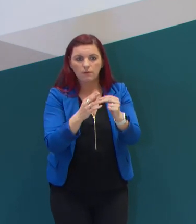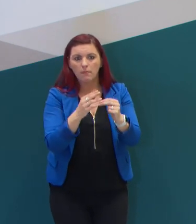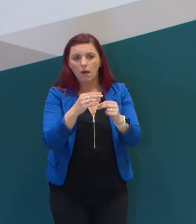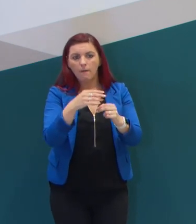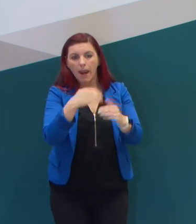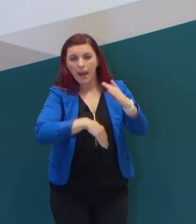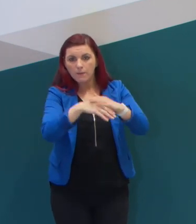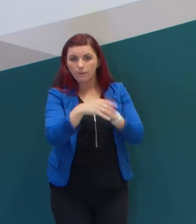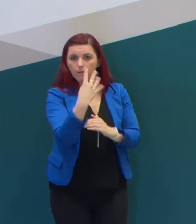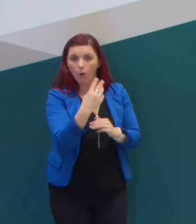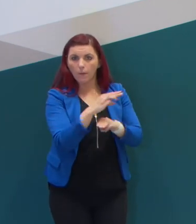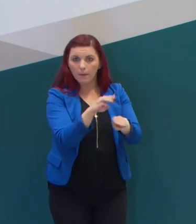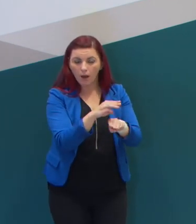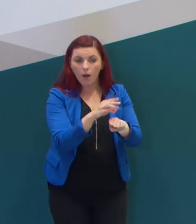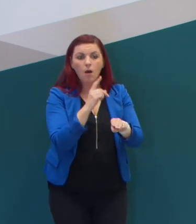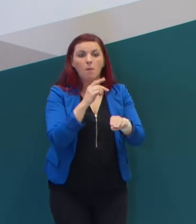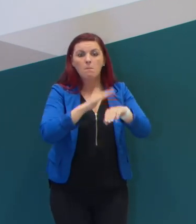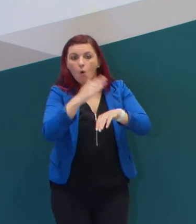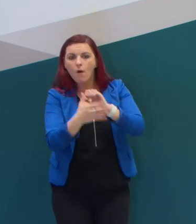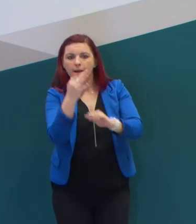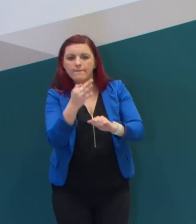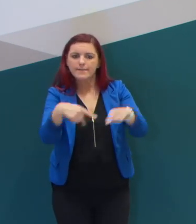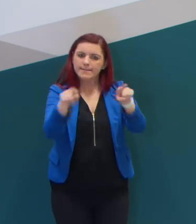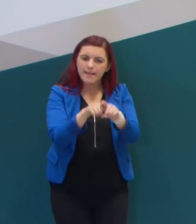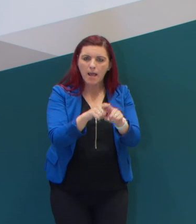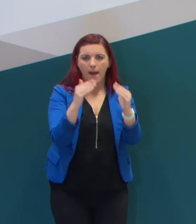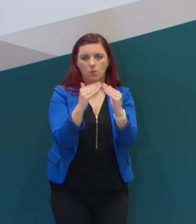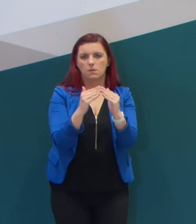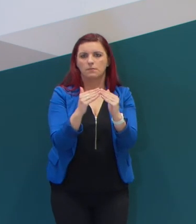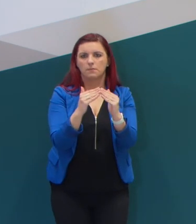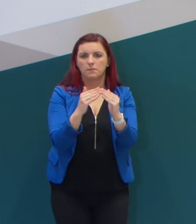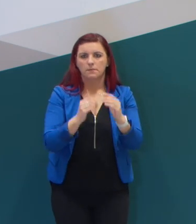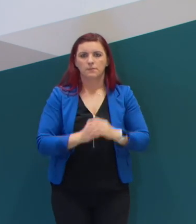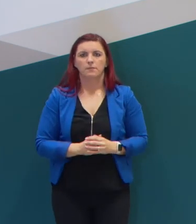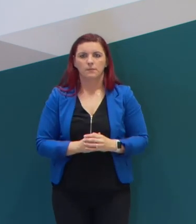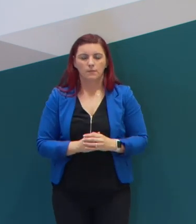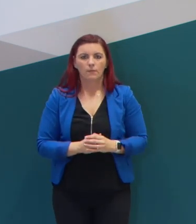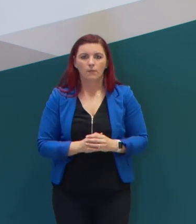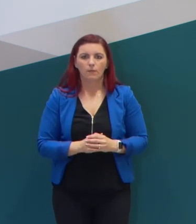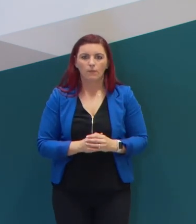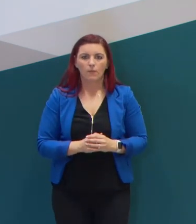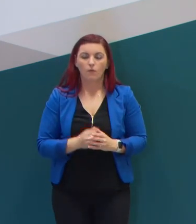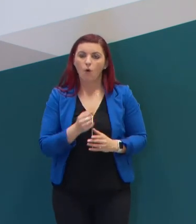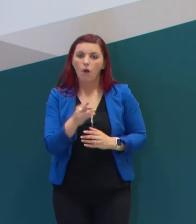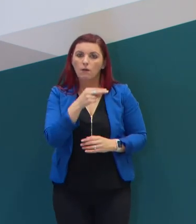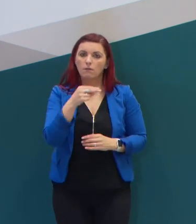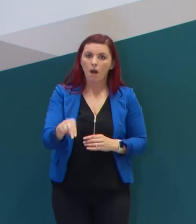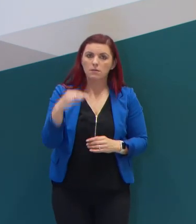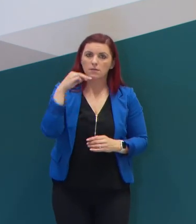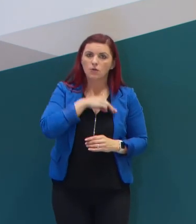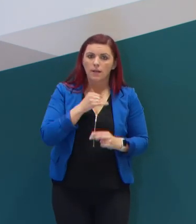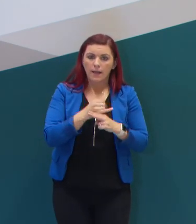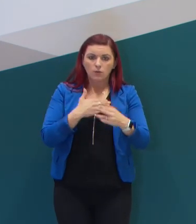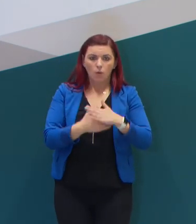4 persons unless all those individuals are from the same household, that all non-essential indoor visits to other